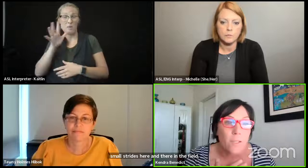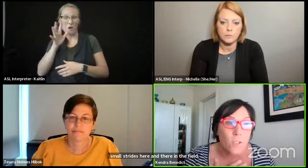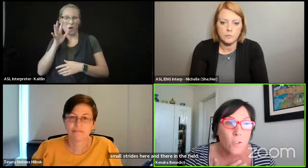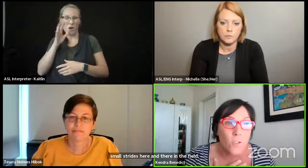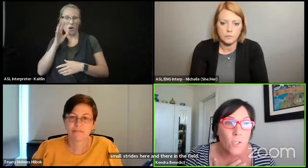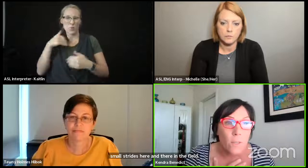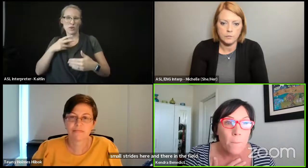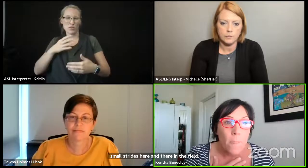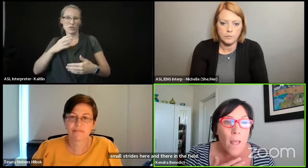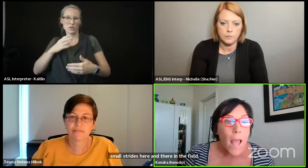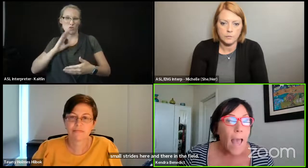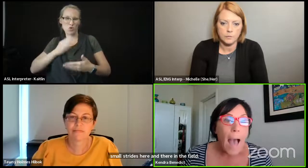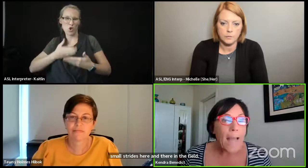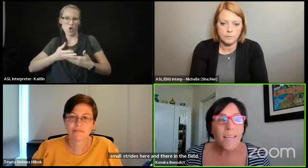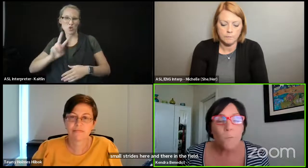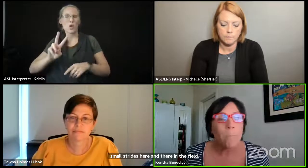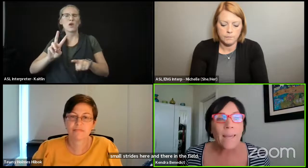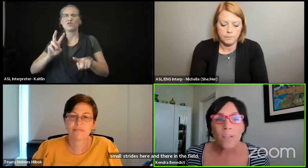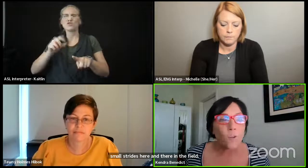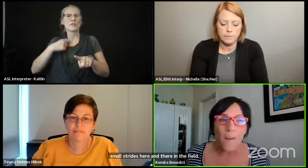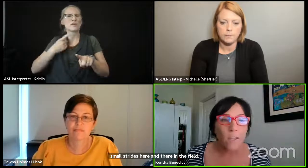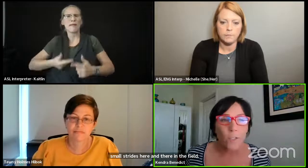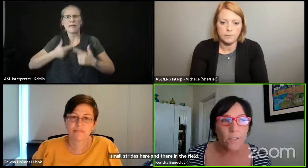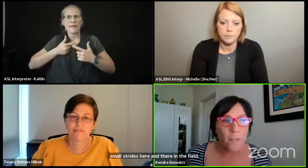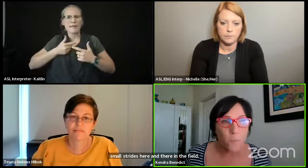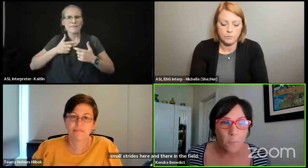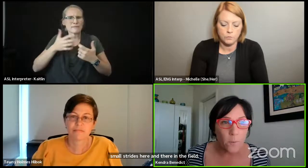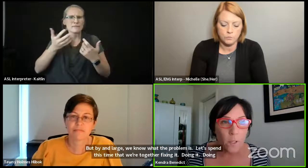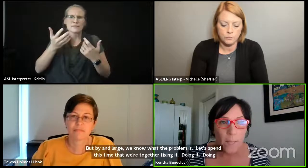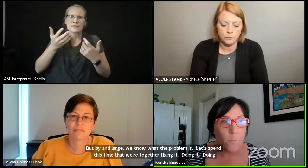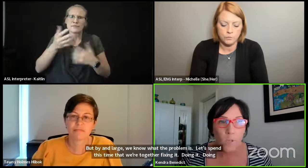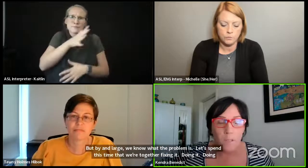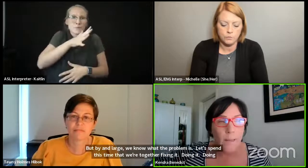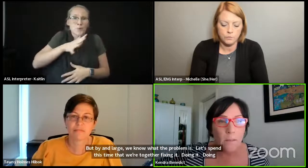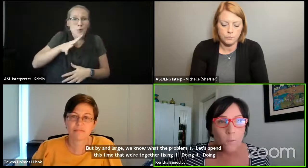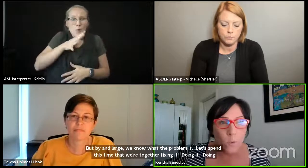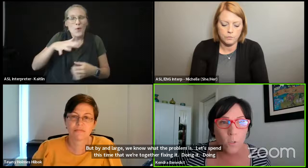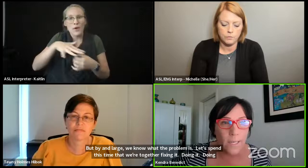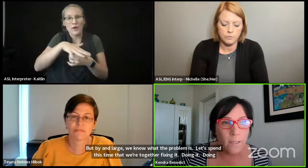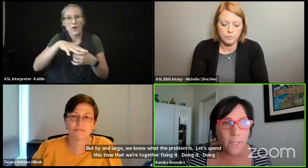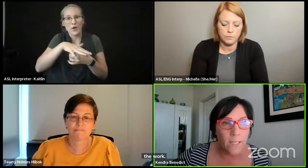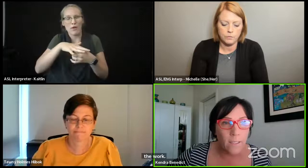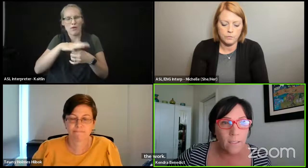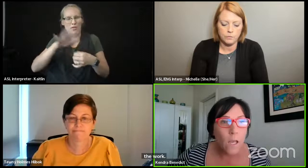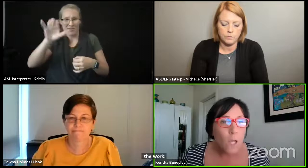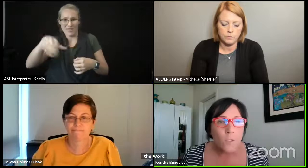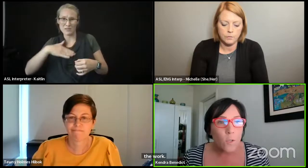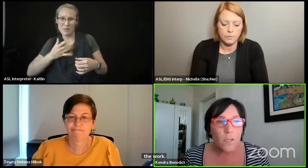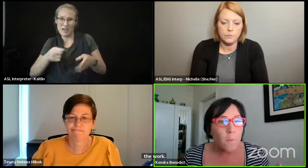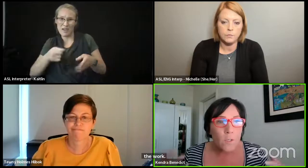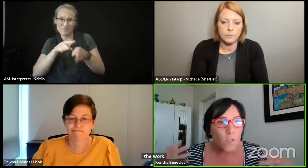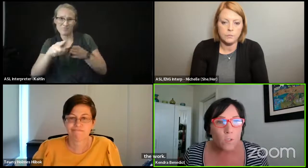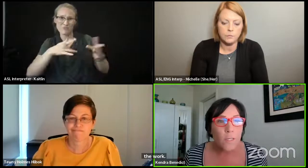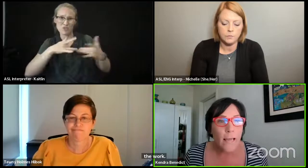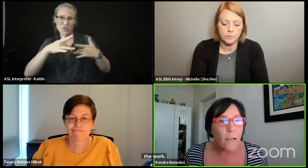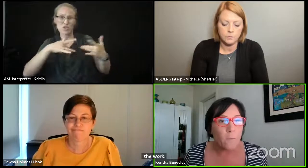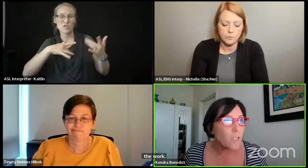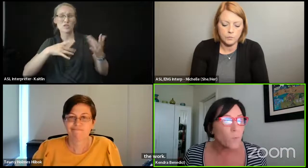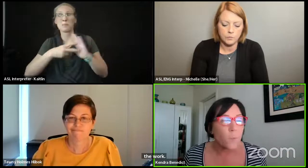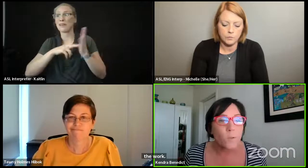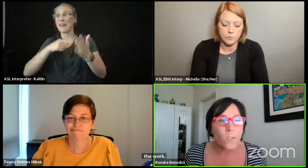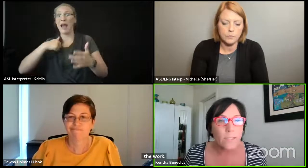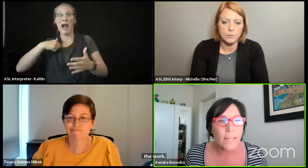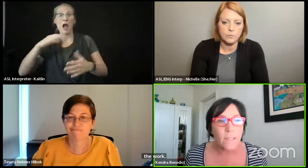my biggest concern. I can't manufacture deaf people and put them out in rural areas so that children